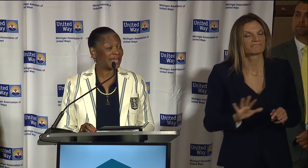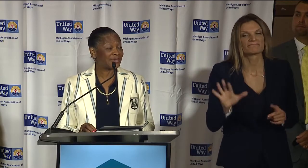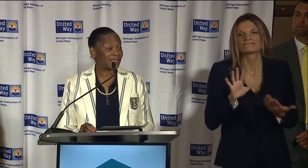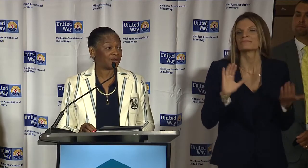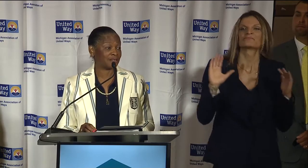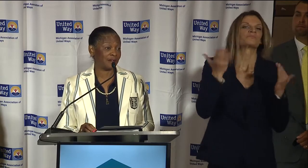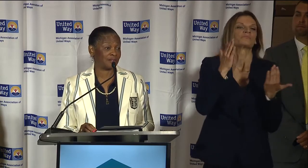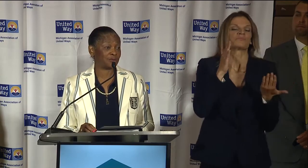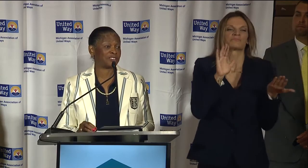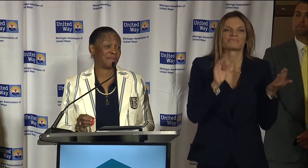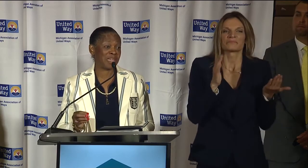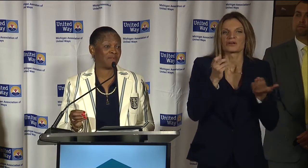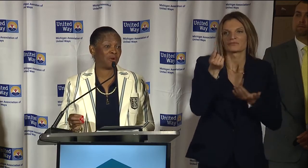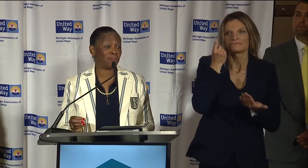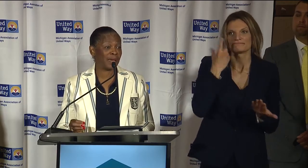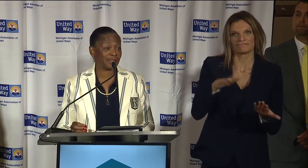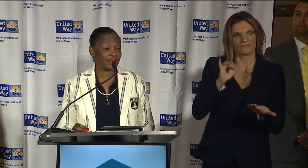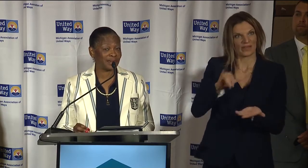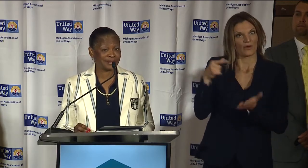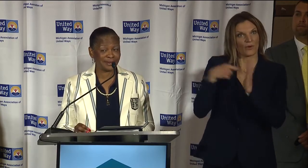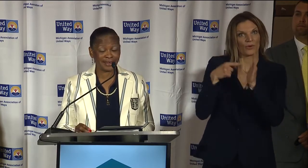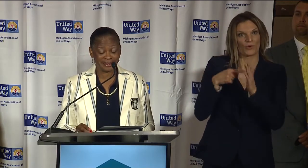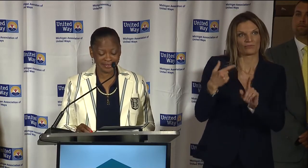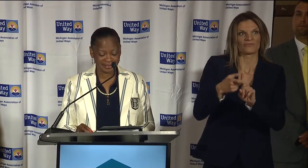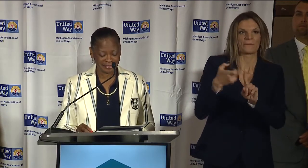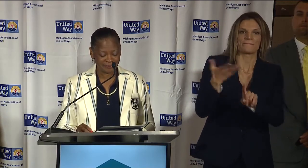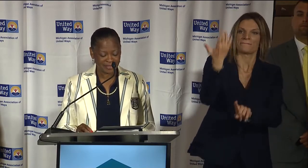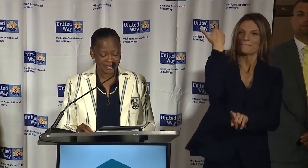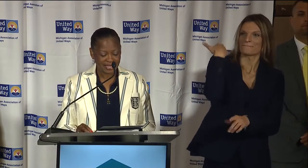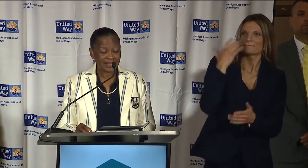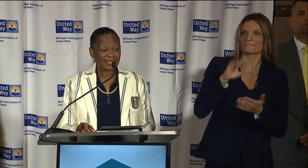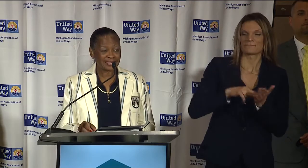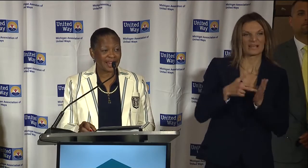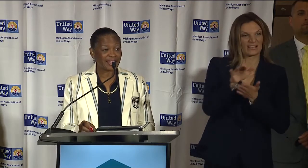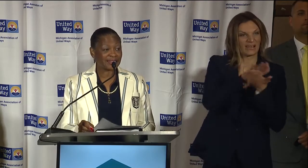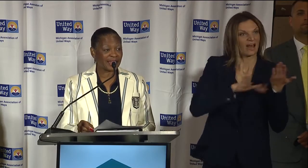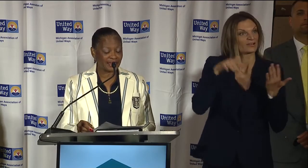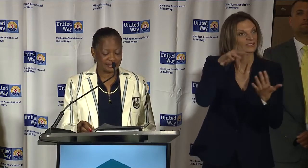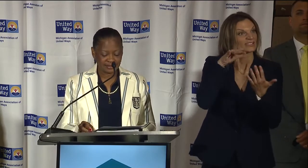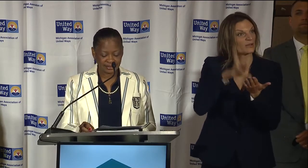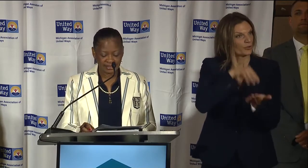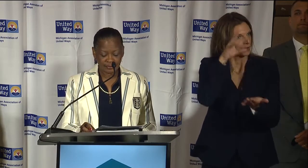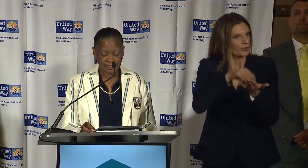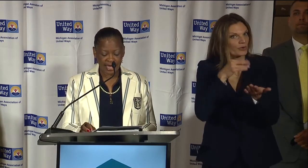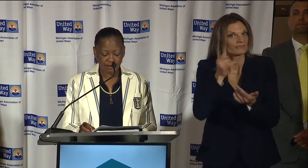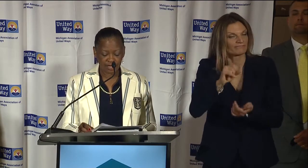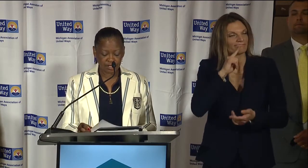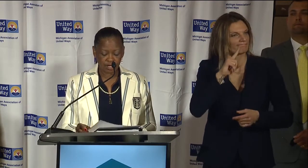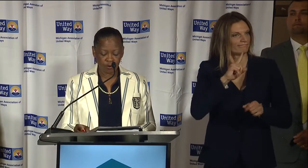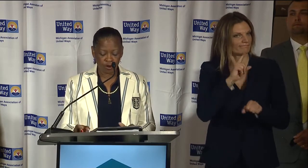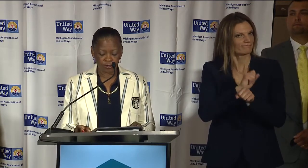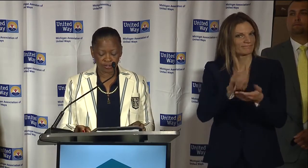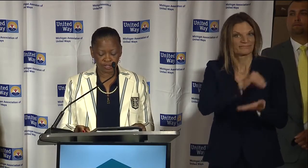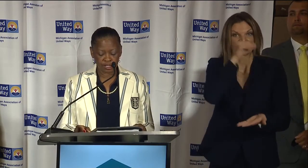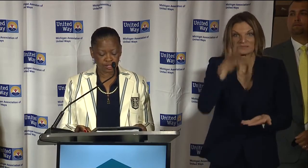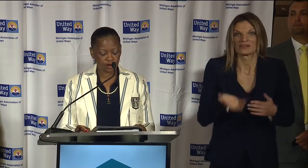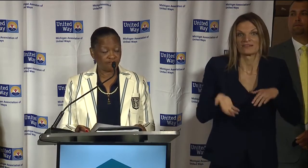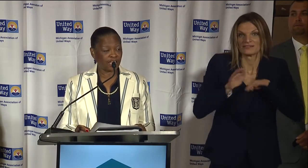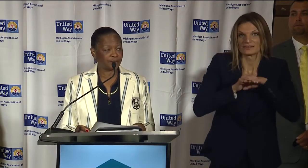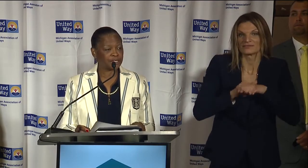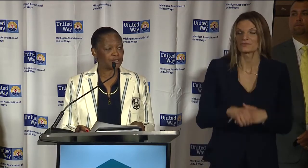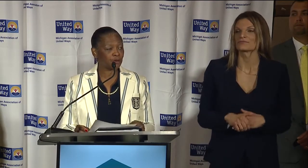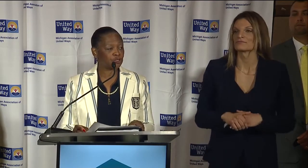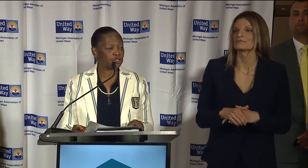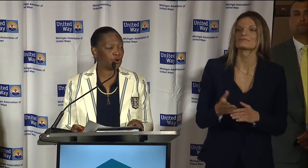with about $10,000, which they may have owed back in the 1990s. That's a lot of debt to be saddled onto young workers looking to